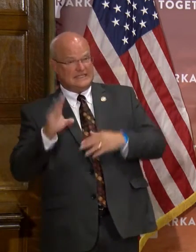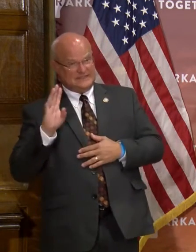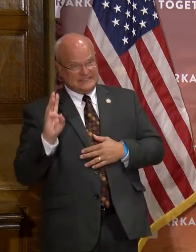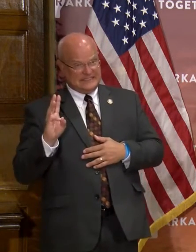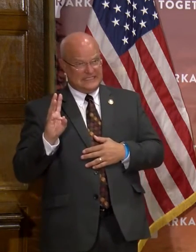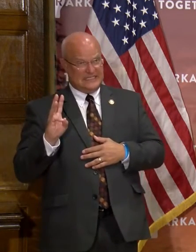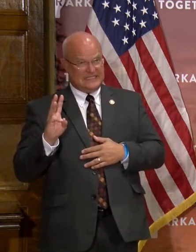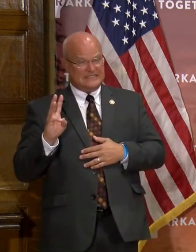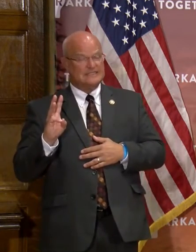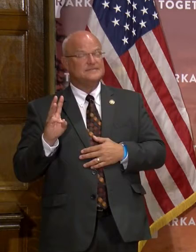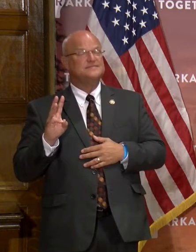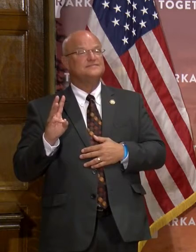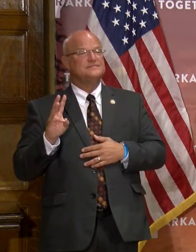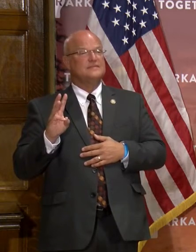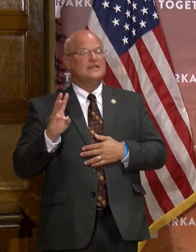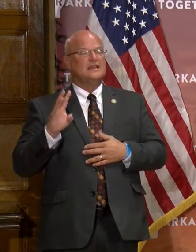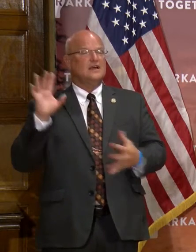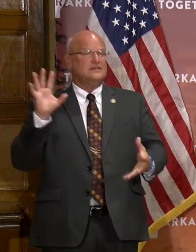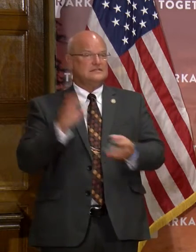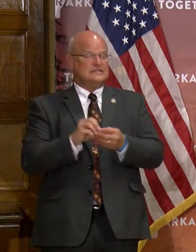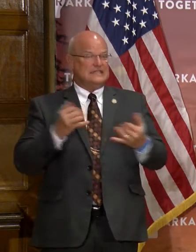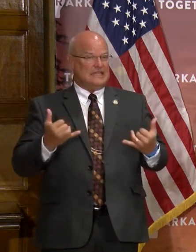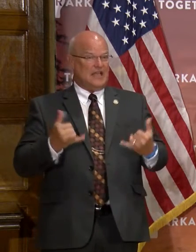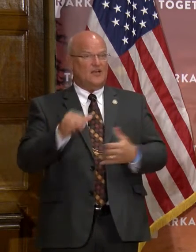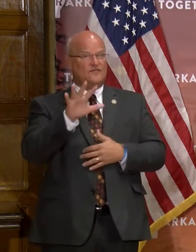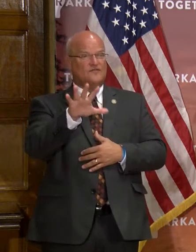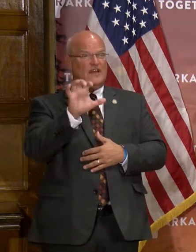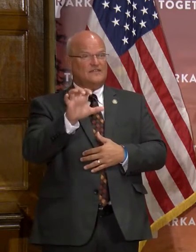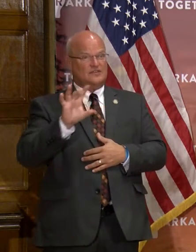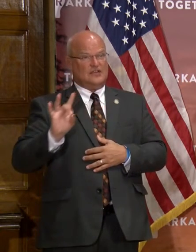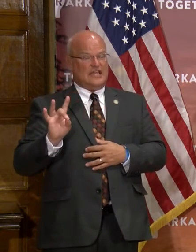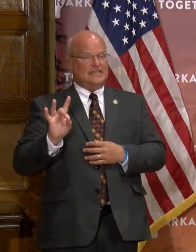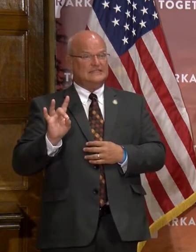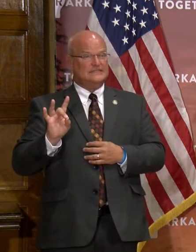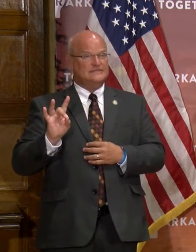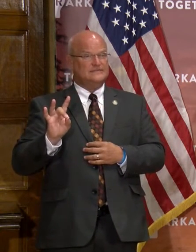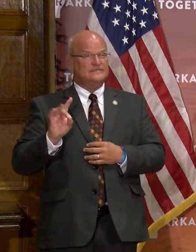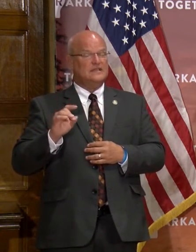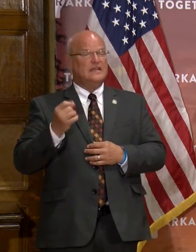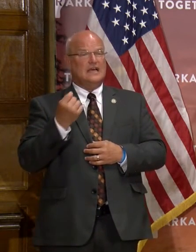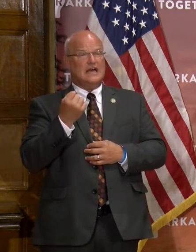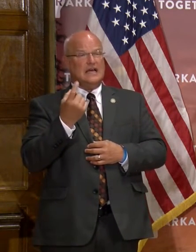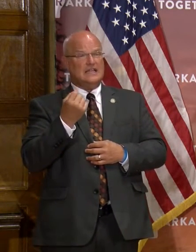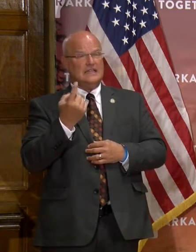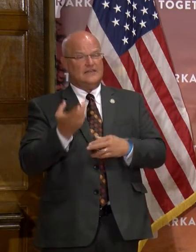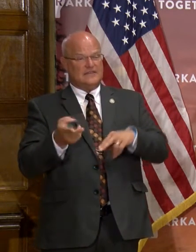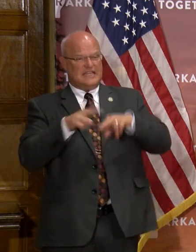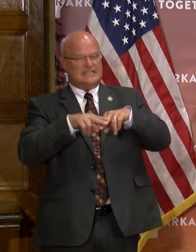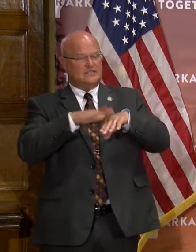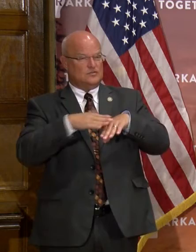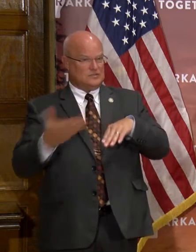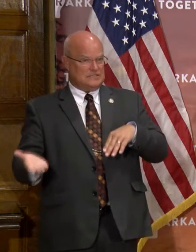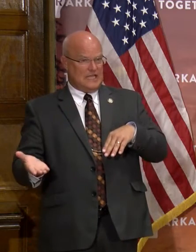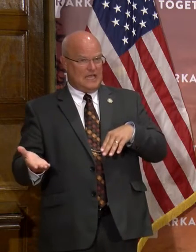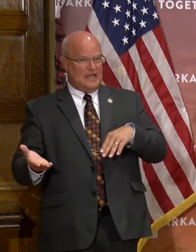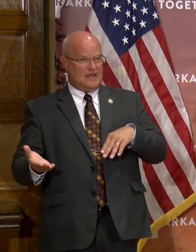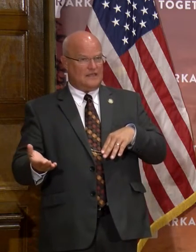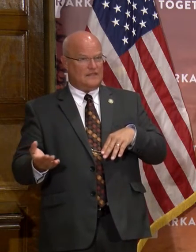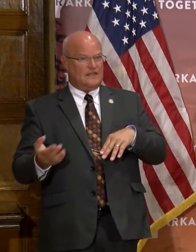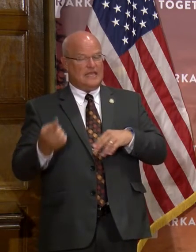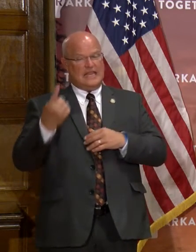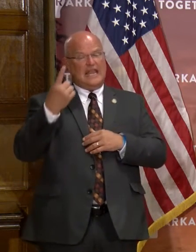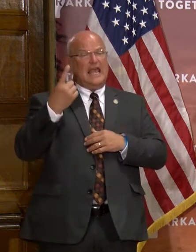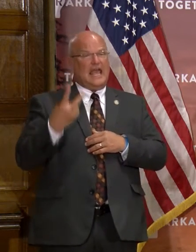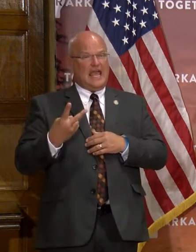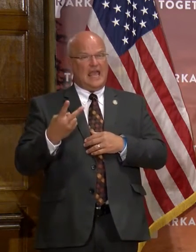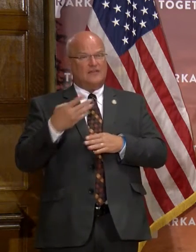6 in hospitalizations. It brings us down to 508. We've had 11 additional deaths, and 1/2 of those